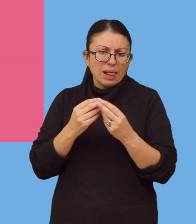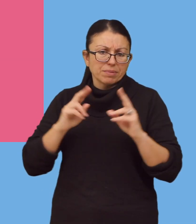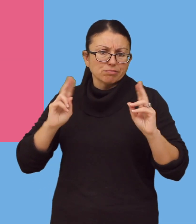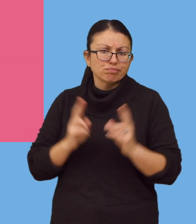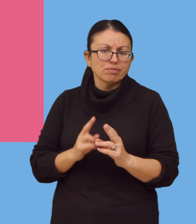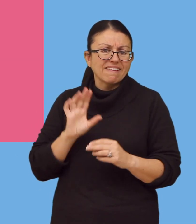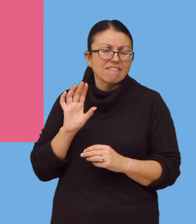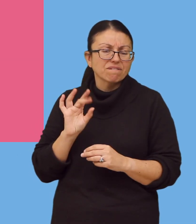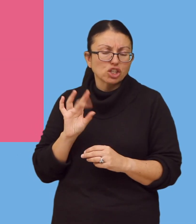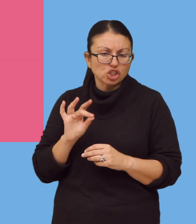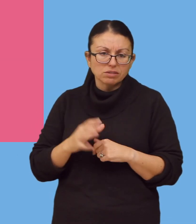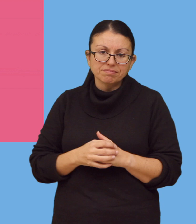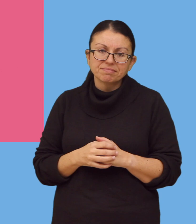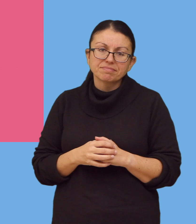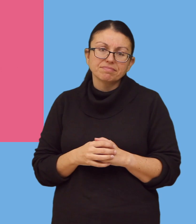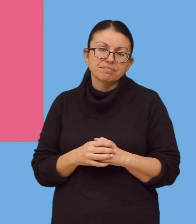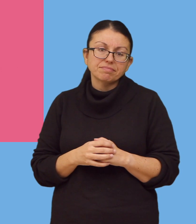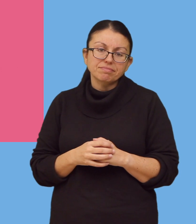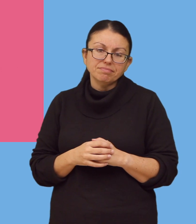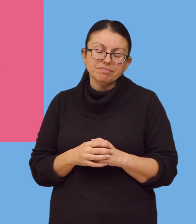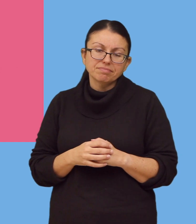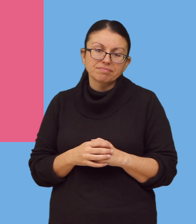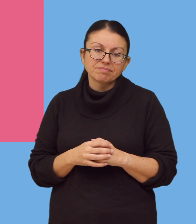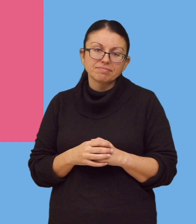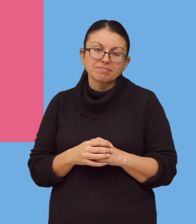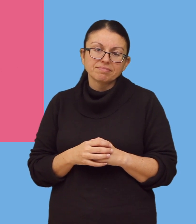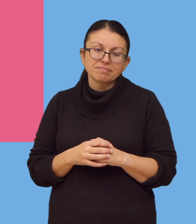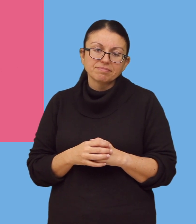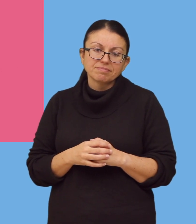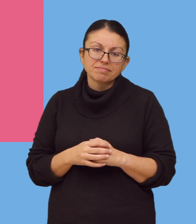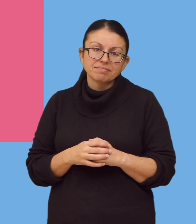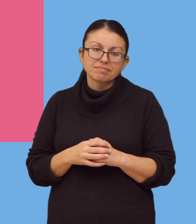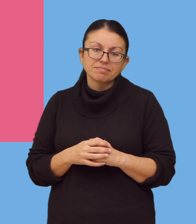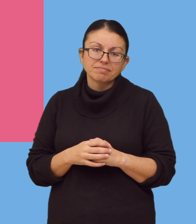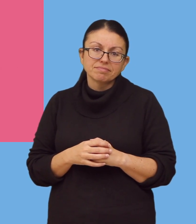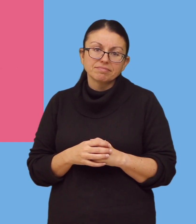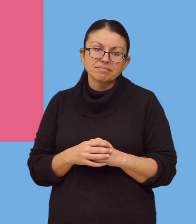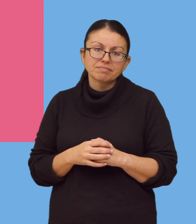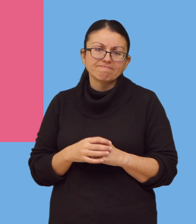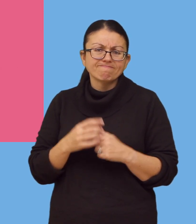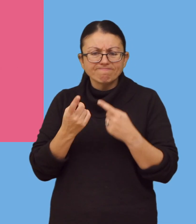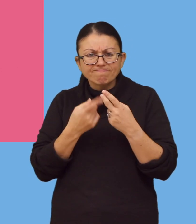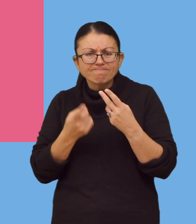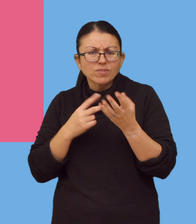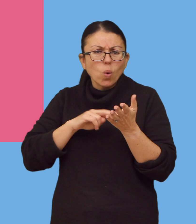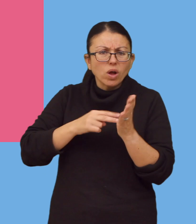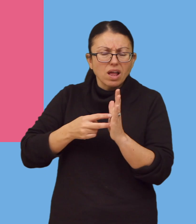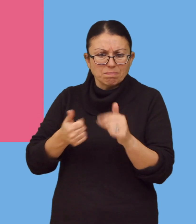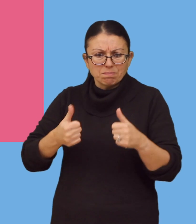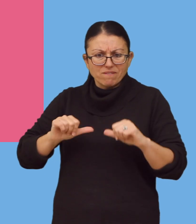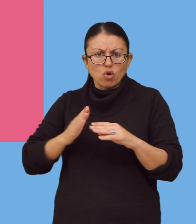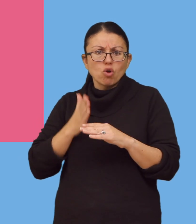The healthcare team at the hospital will discuss your surgery, anaesthetic and recovery period. They will discuss your risks